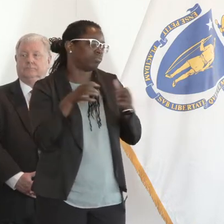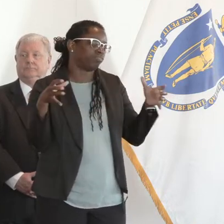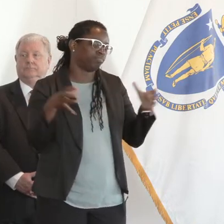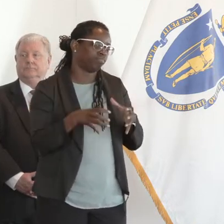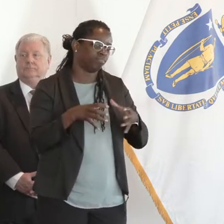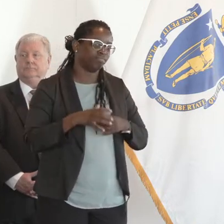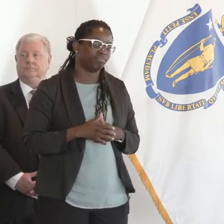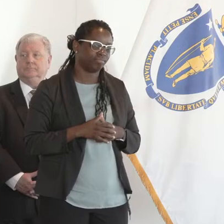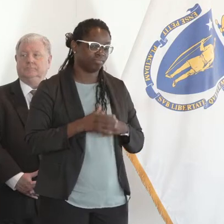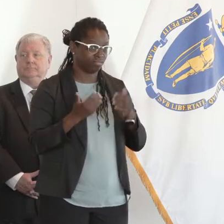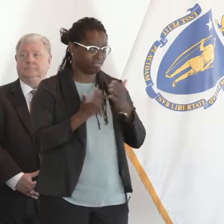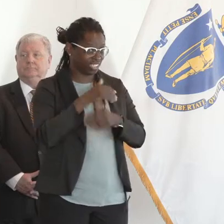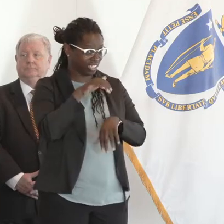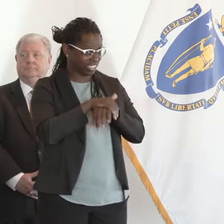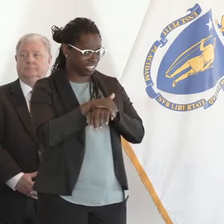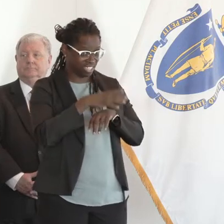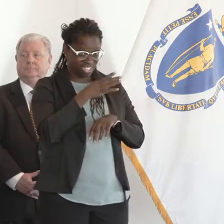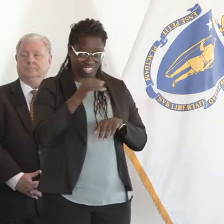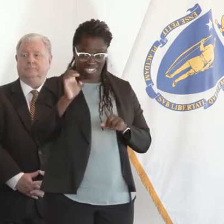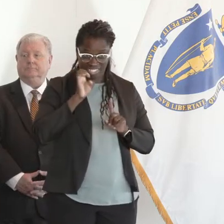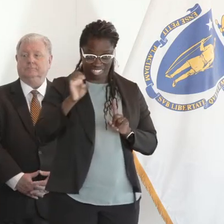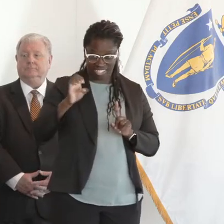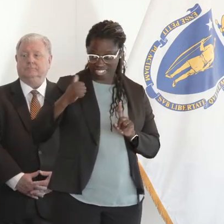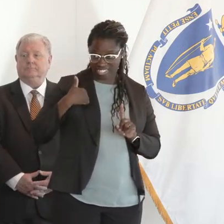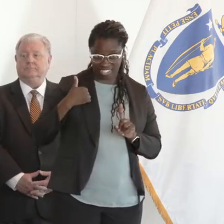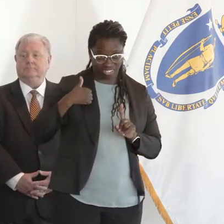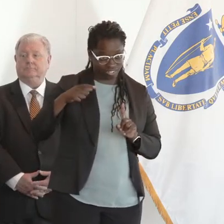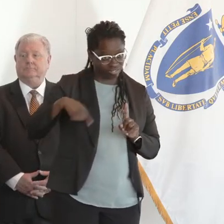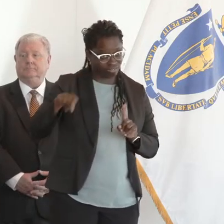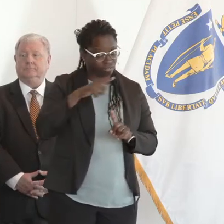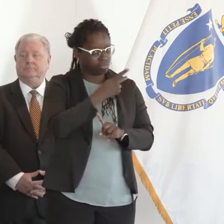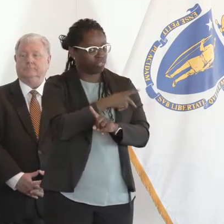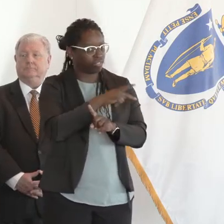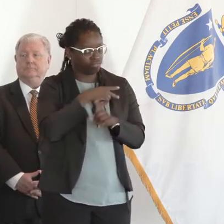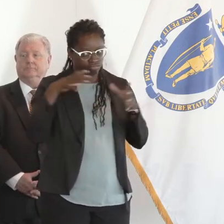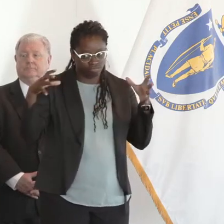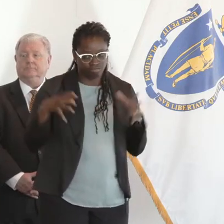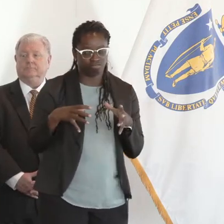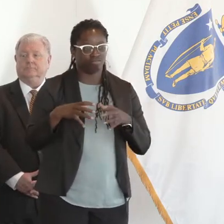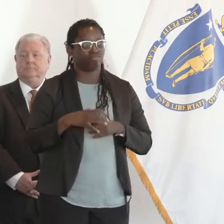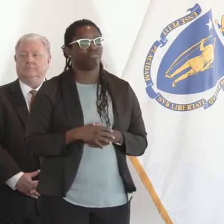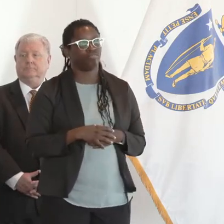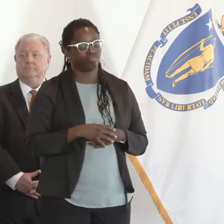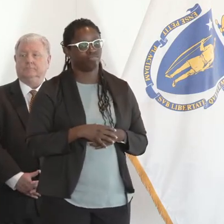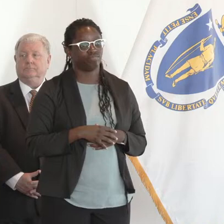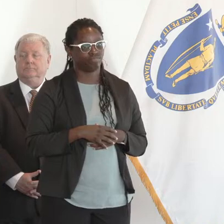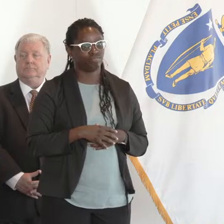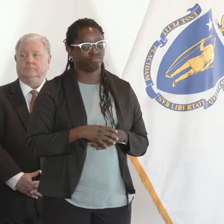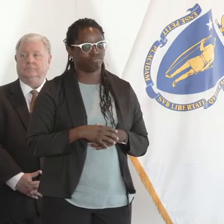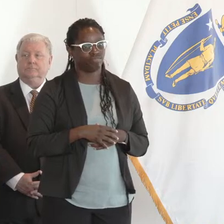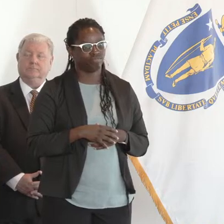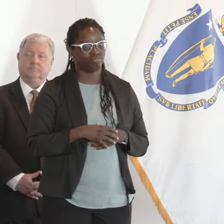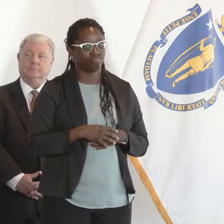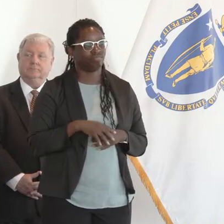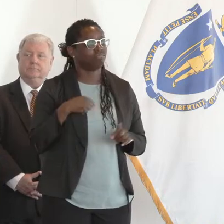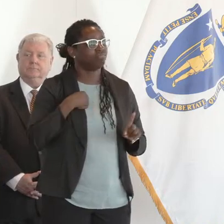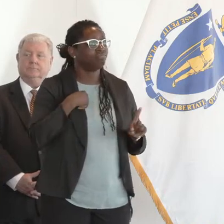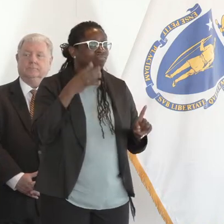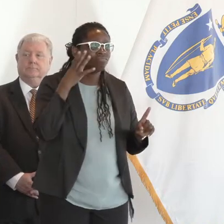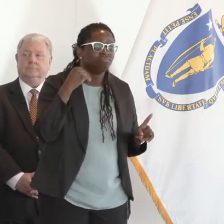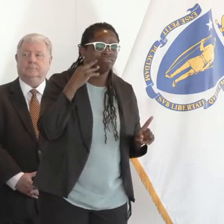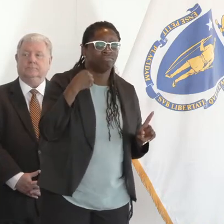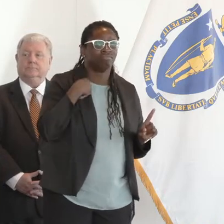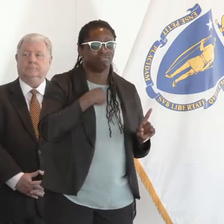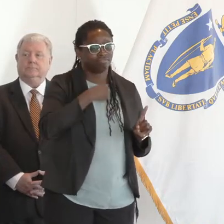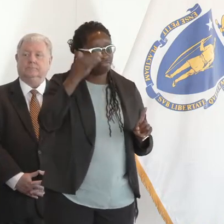states and our Eastern Atlantic provinces. We believe that, we've experienced that, and as we look ahead at what's